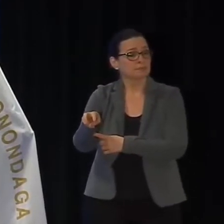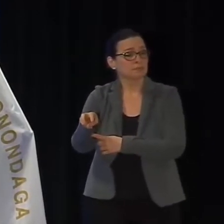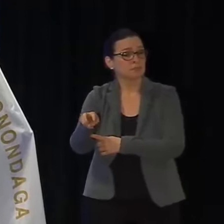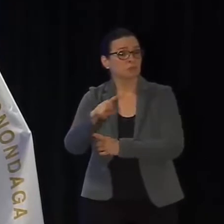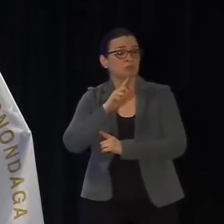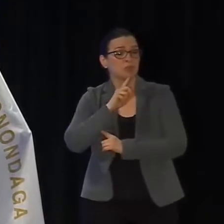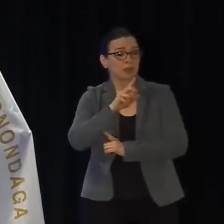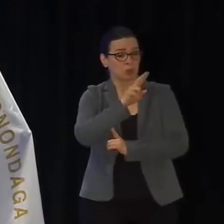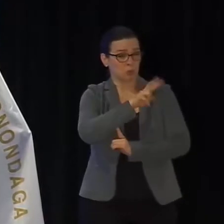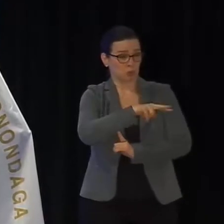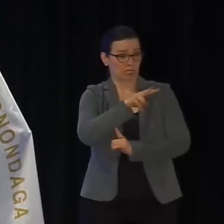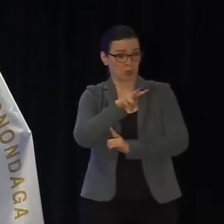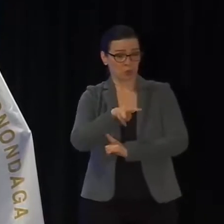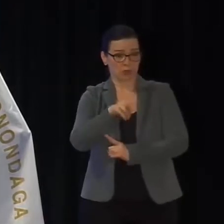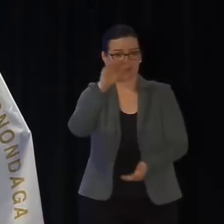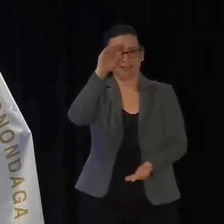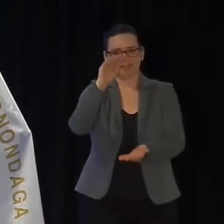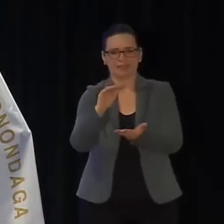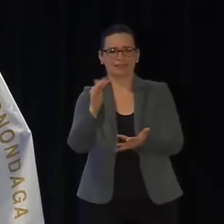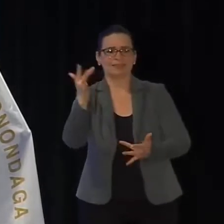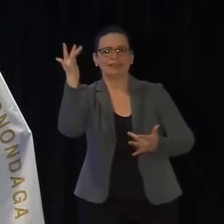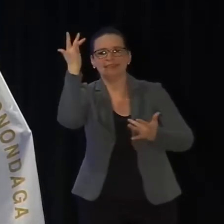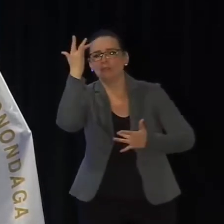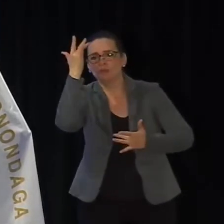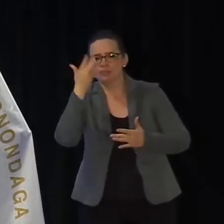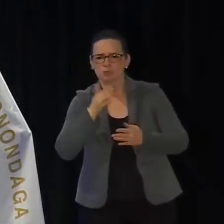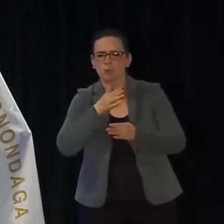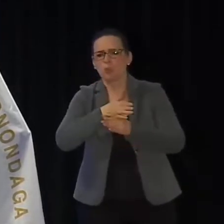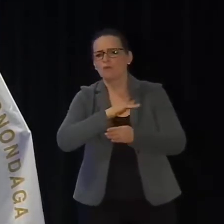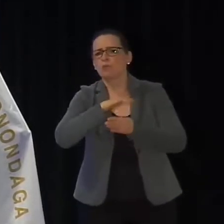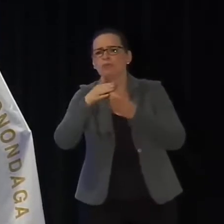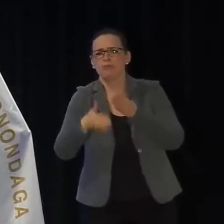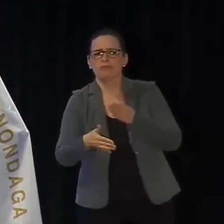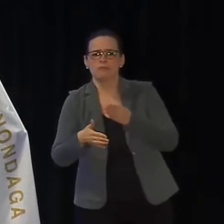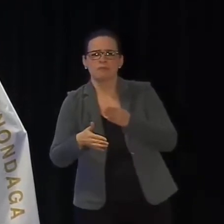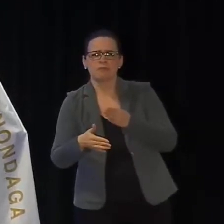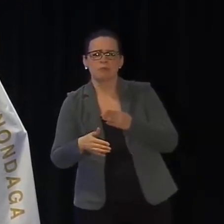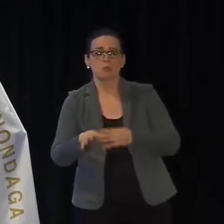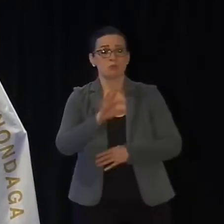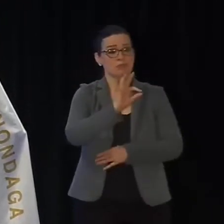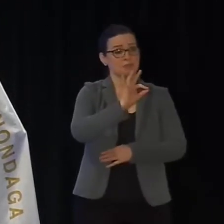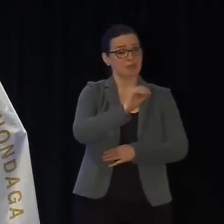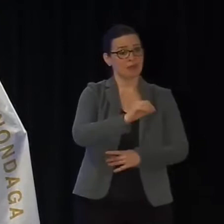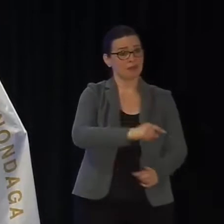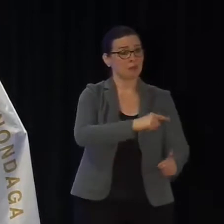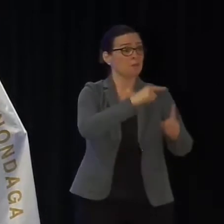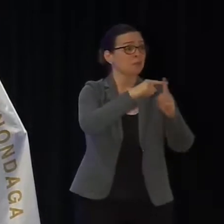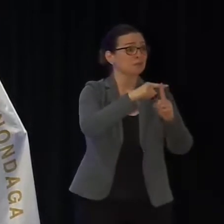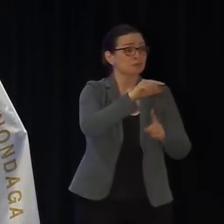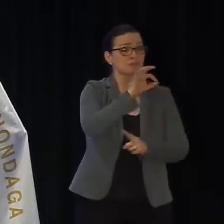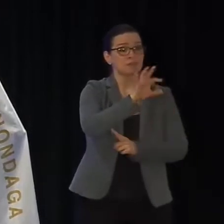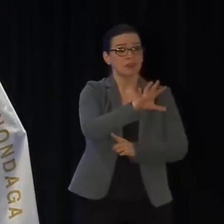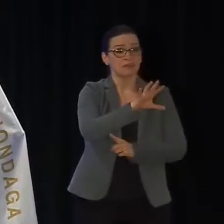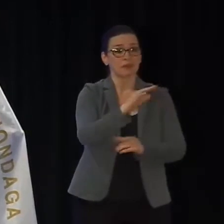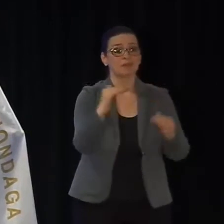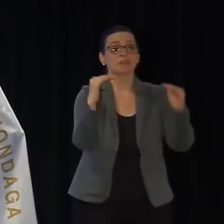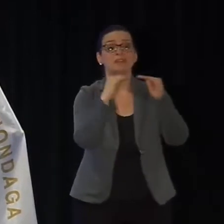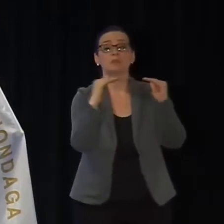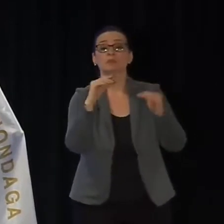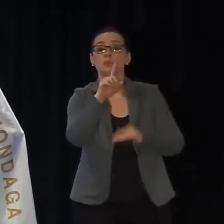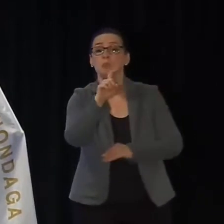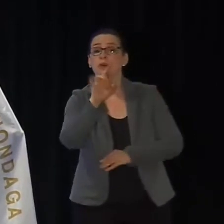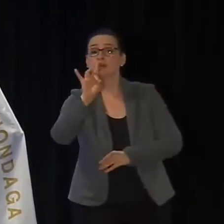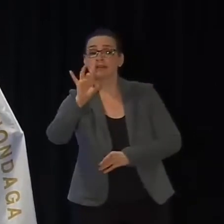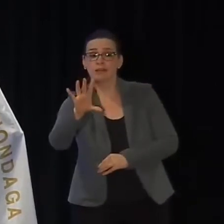cases over the weekend than we reported. So 90 plus 95 is 185 minus 22 is what we actually had.